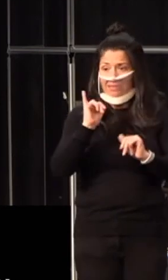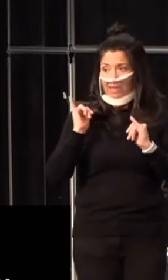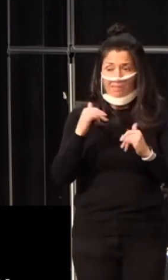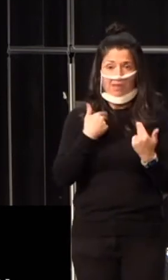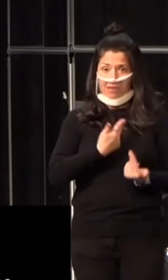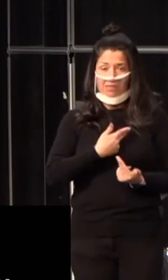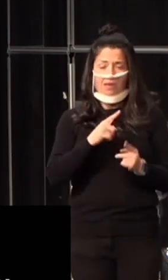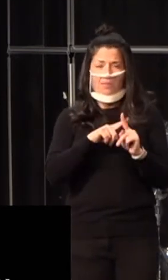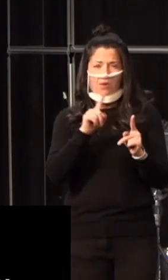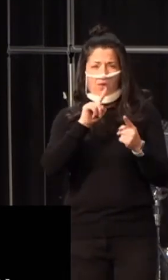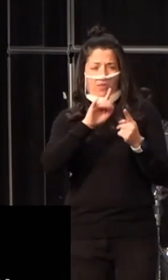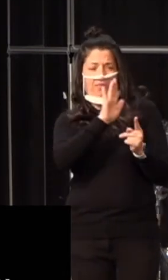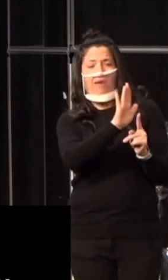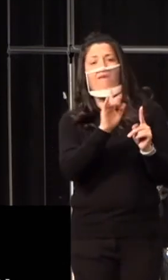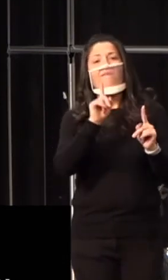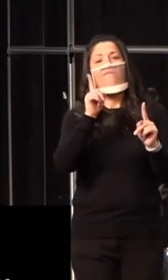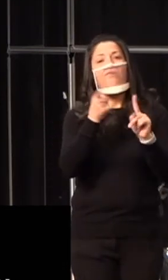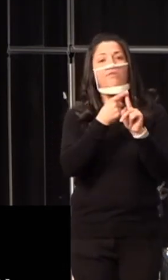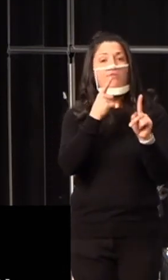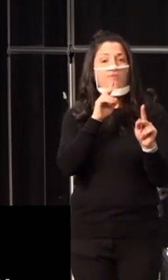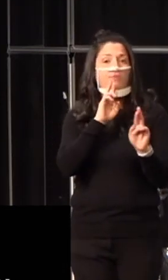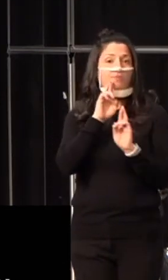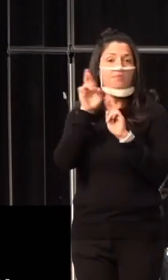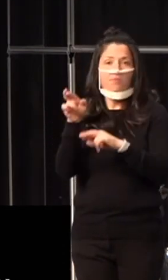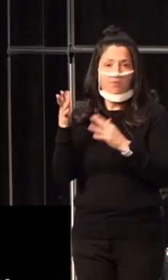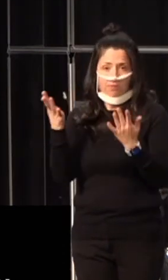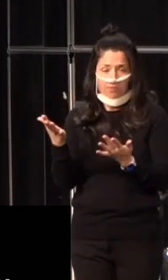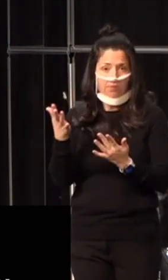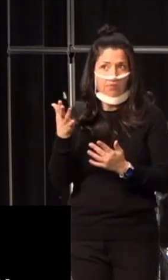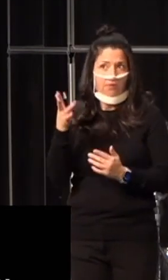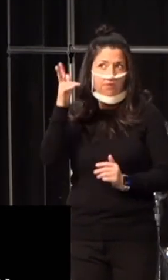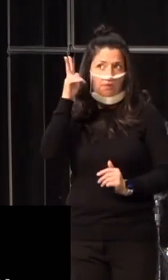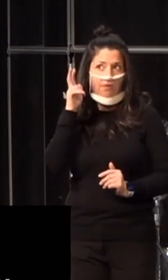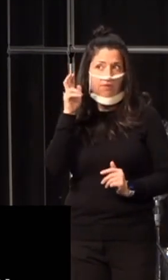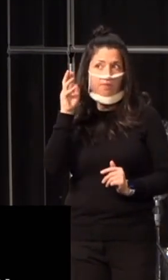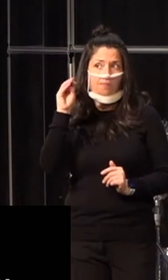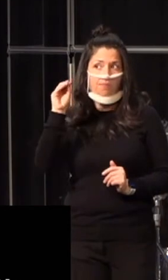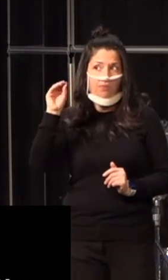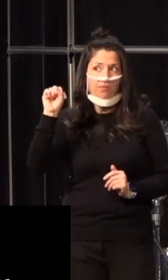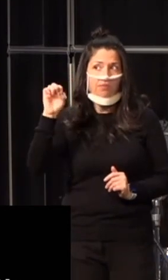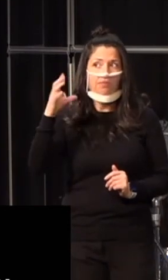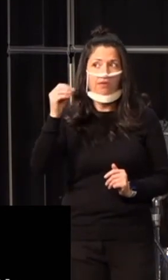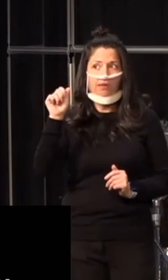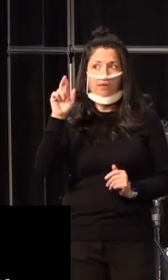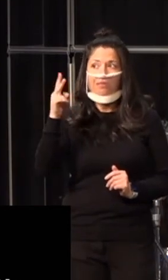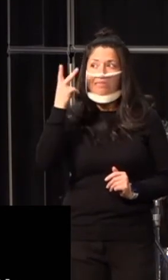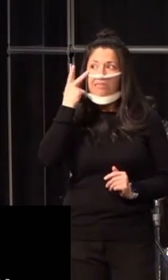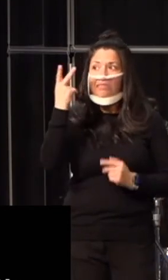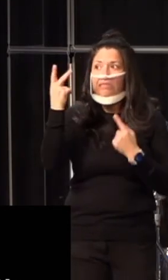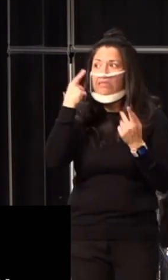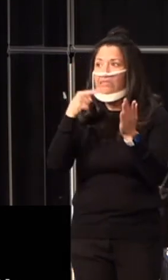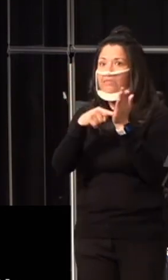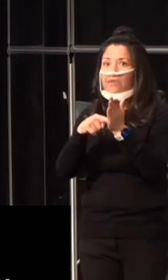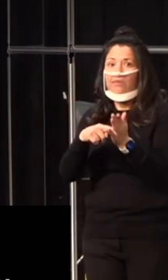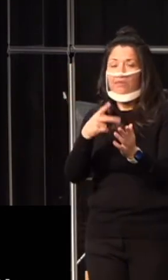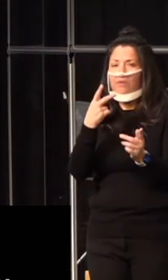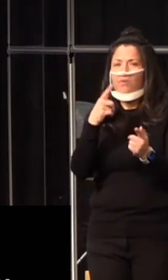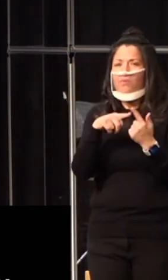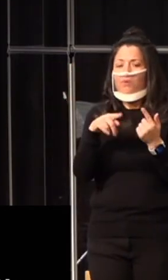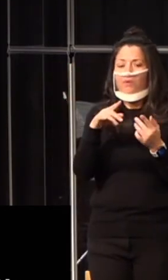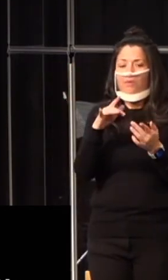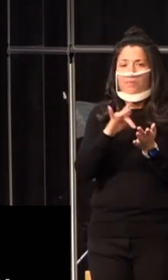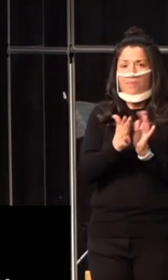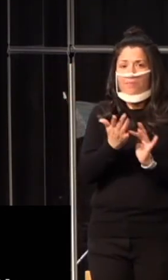their first response? As they hear Moses and Aaron, as they see the signs, what does it say they did?